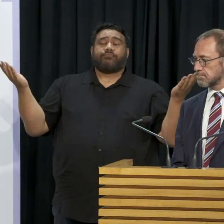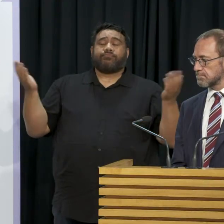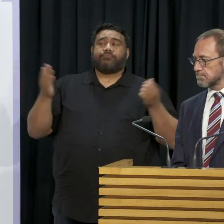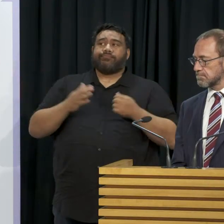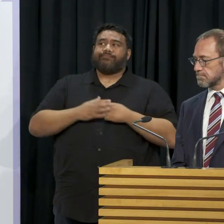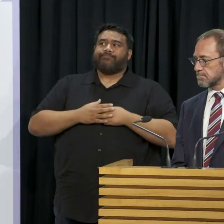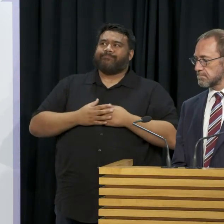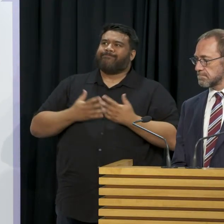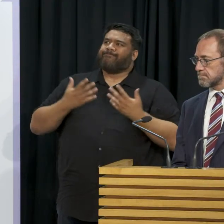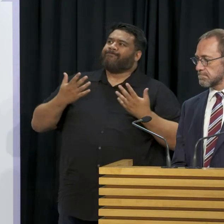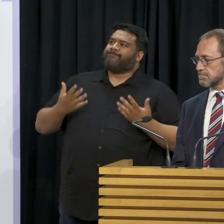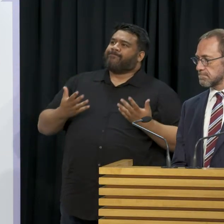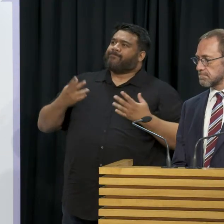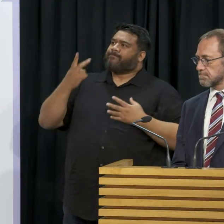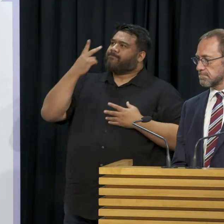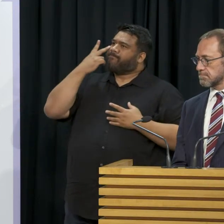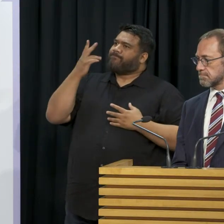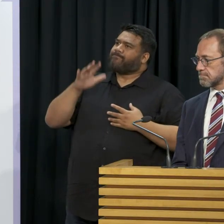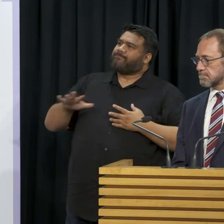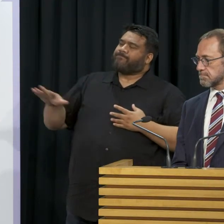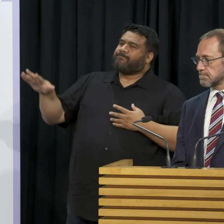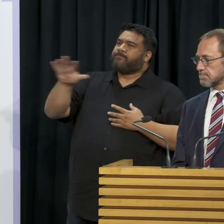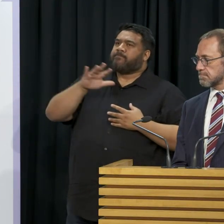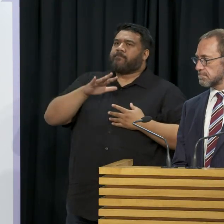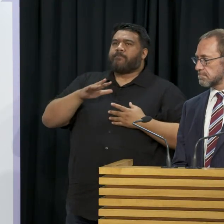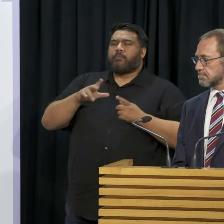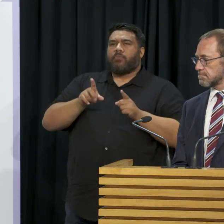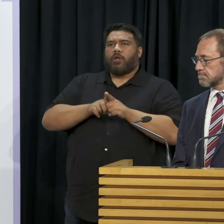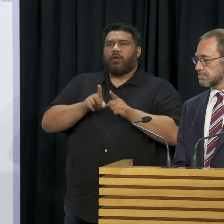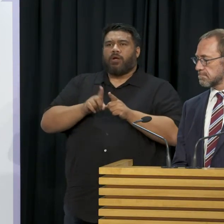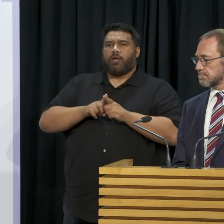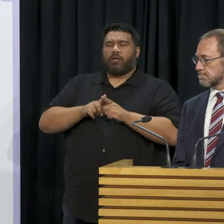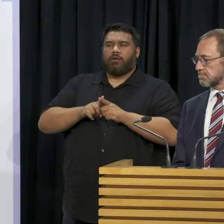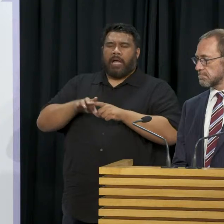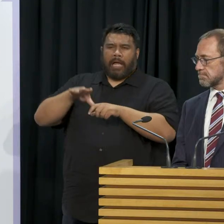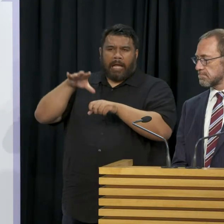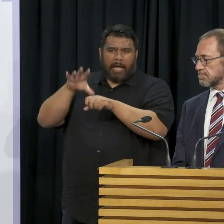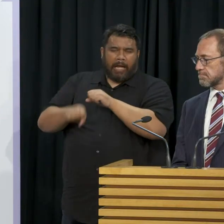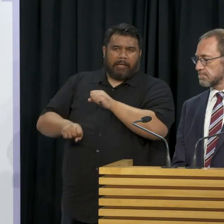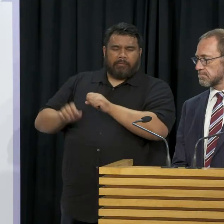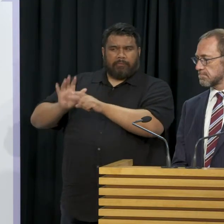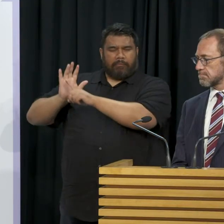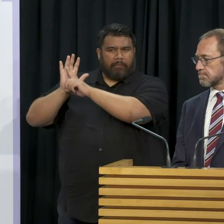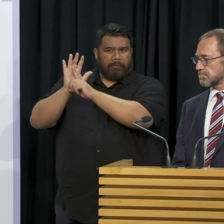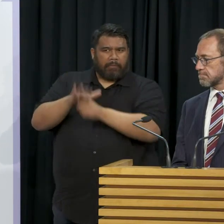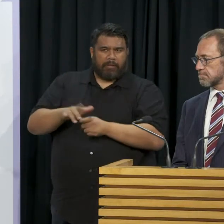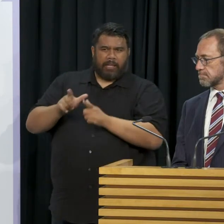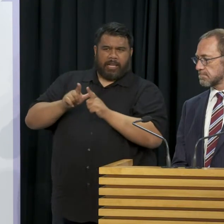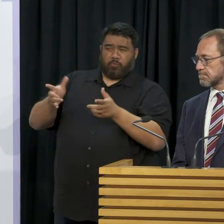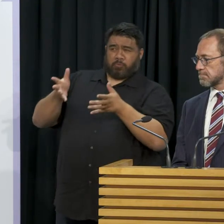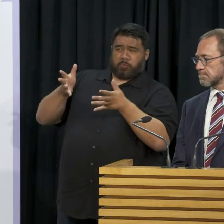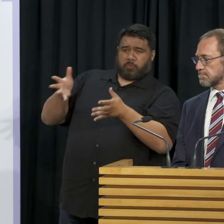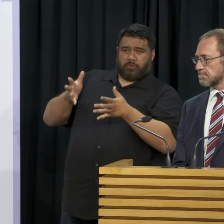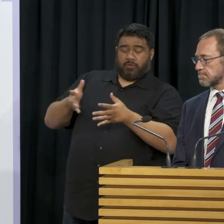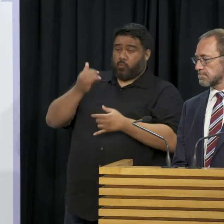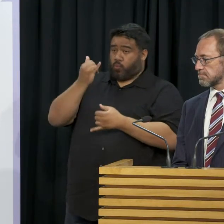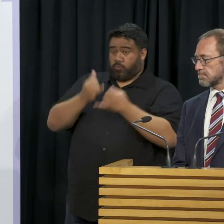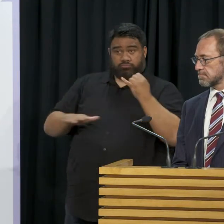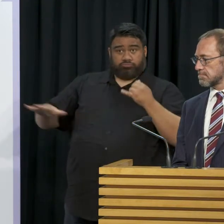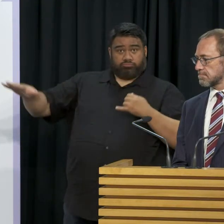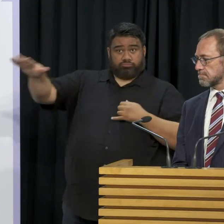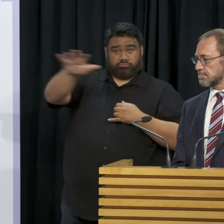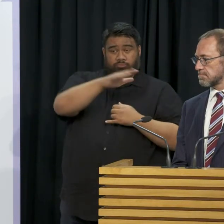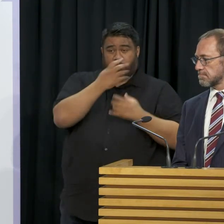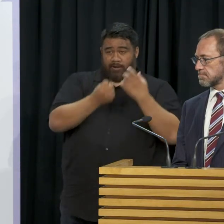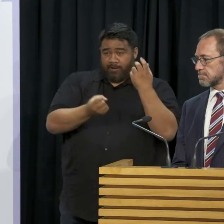really anymore when it comes to, really hateful speech and language. Every